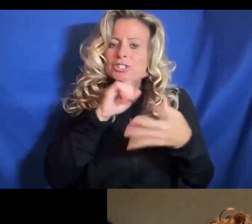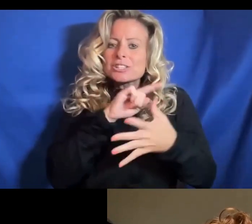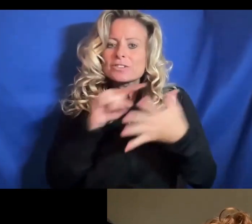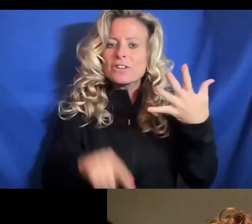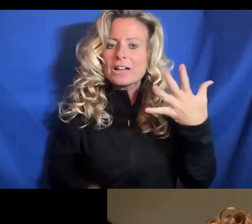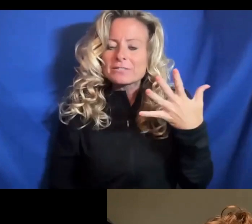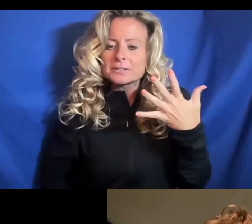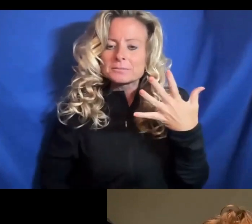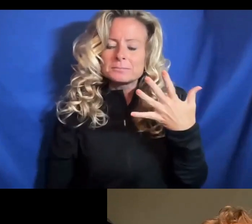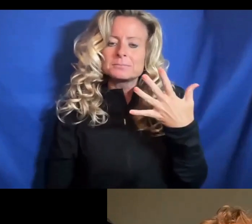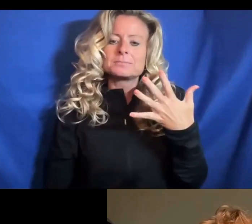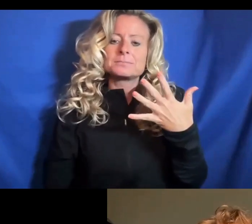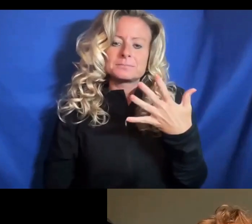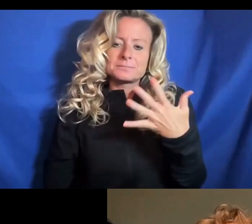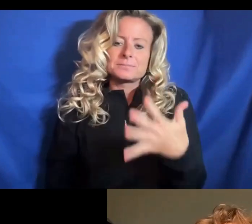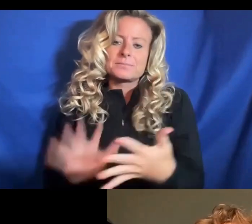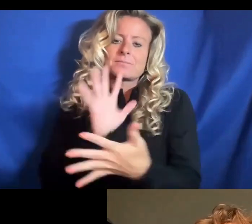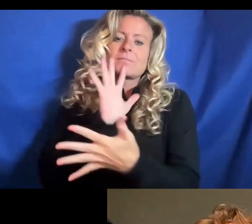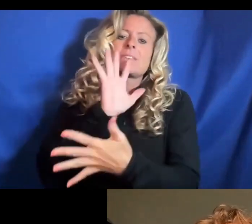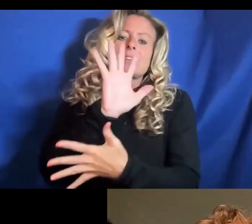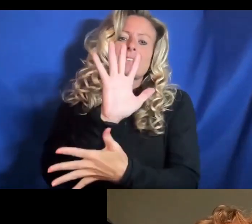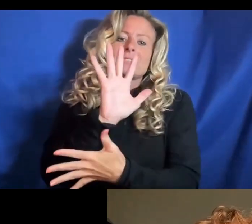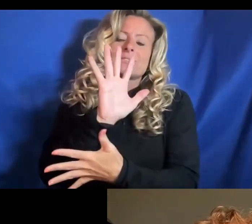kids? 5,